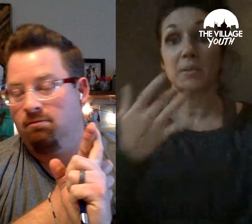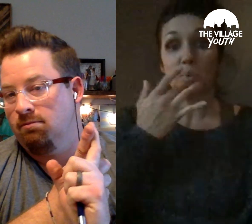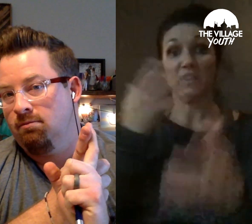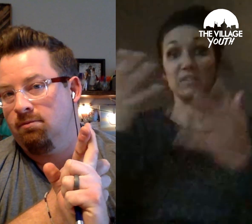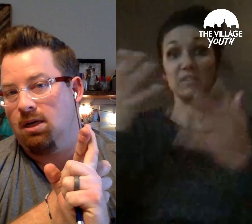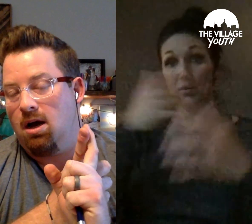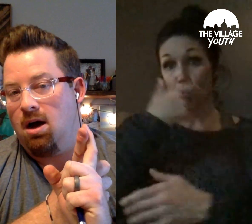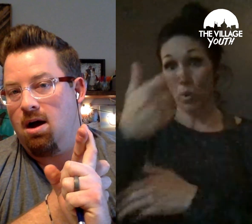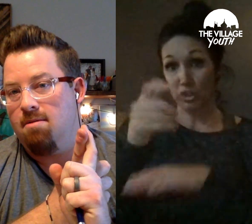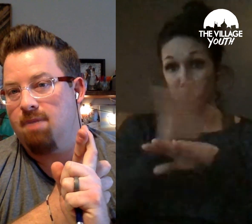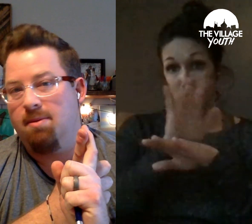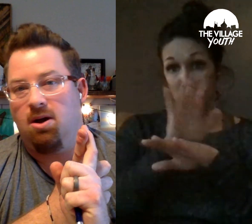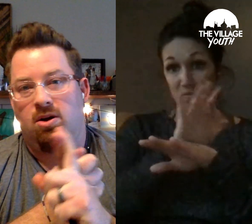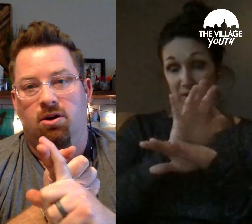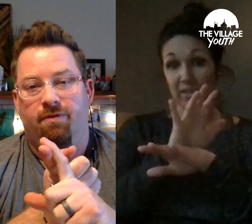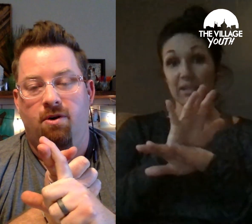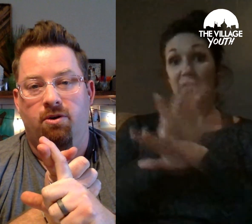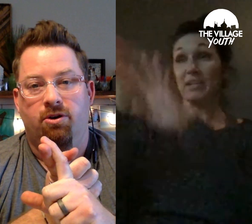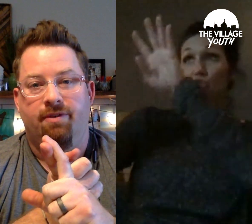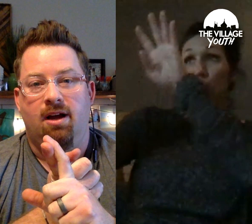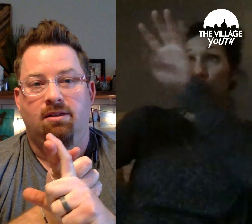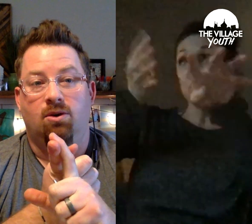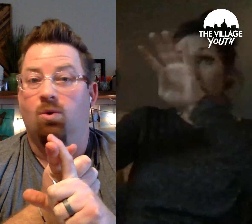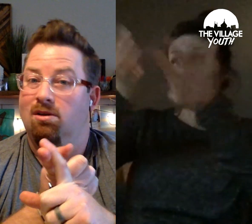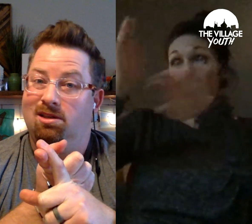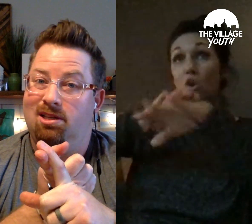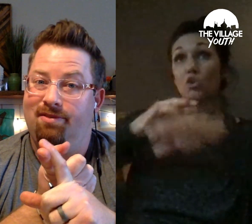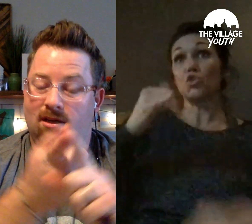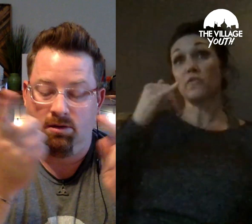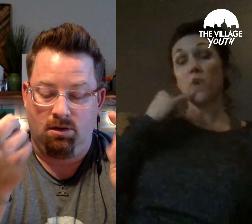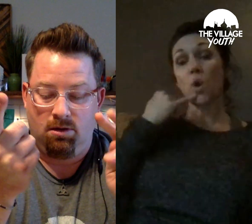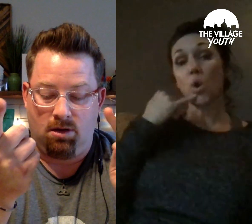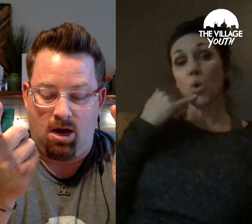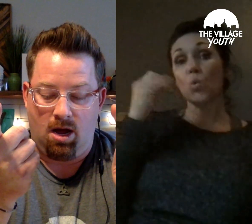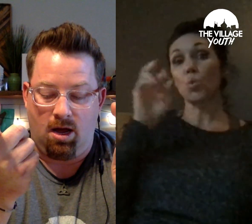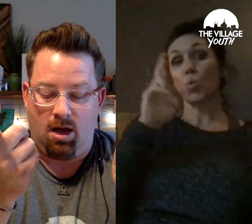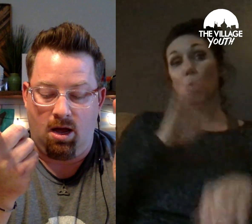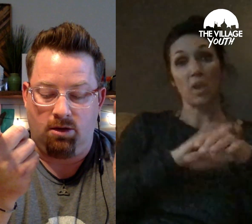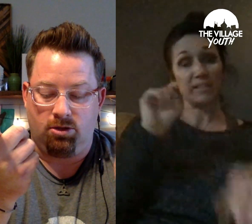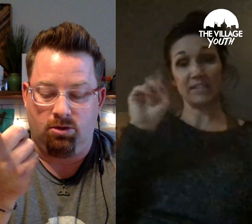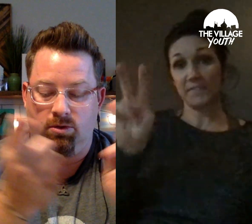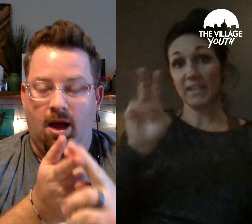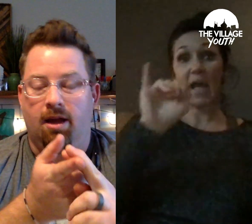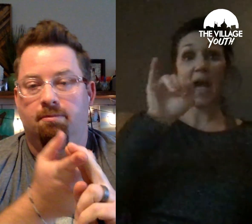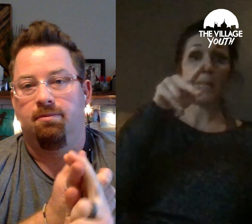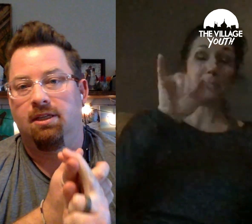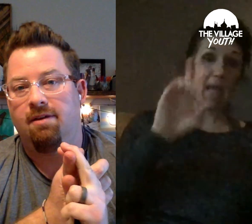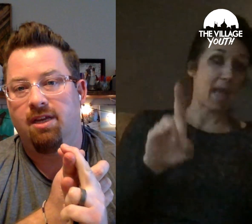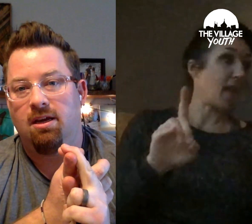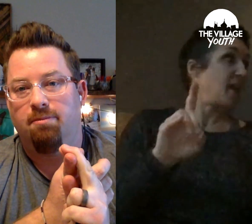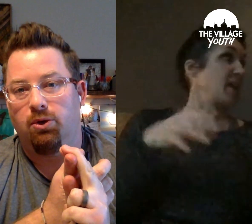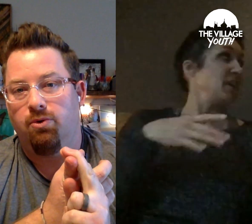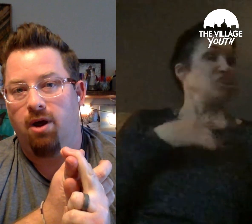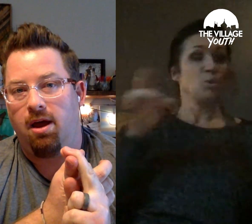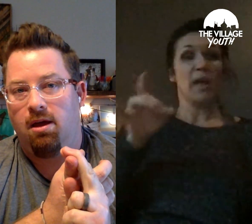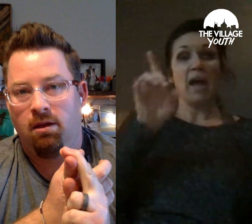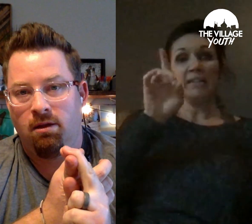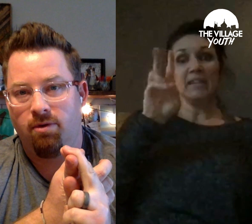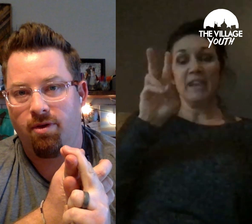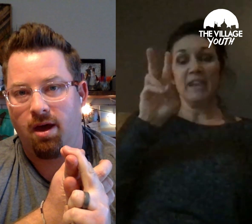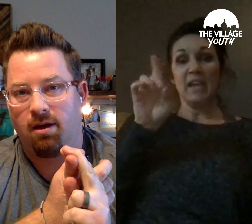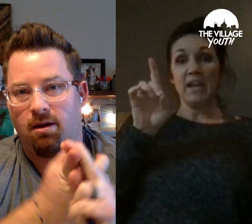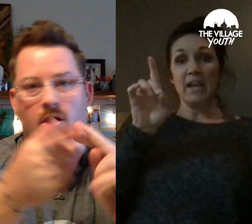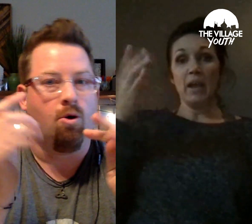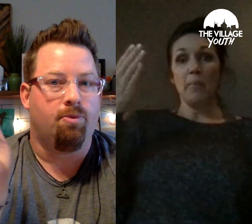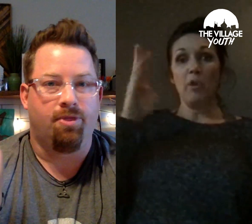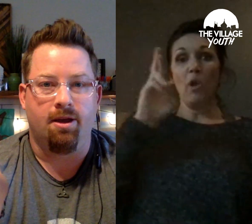it, maybe on your phone or device or on TV? Do you like DVD, Blu-ray